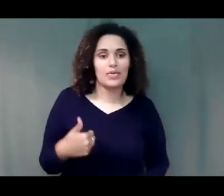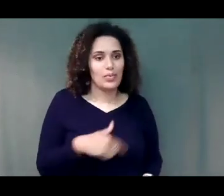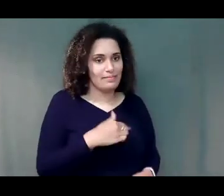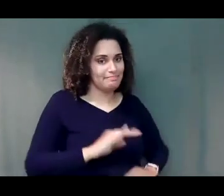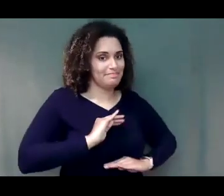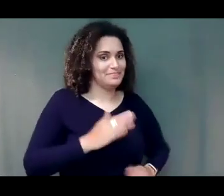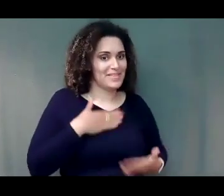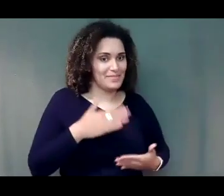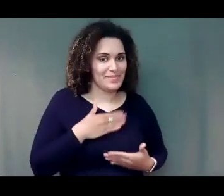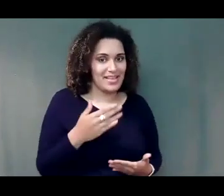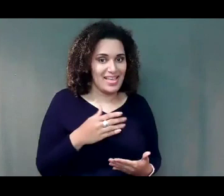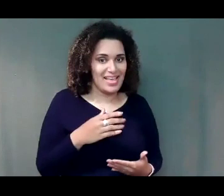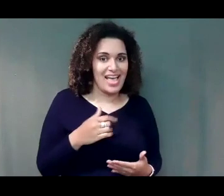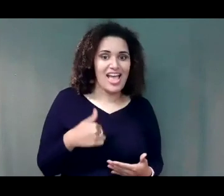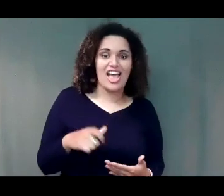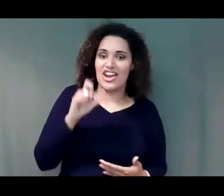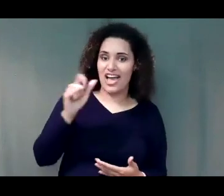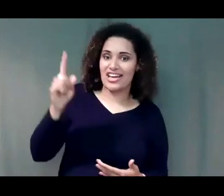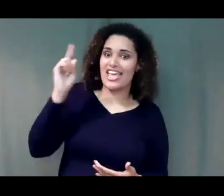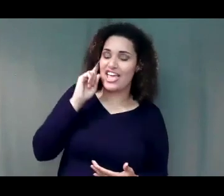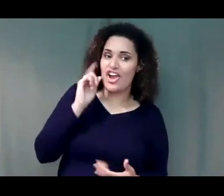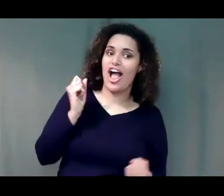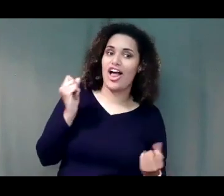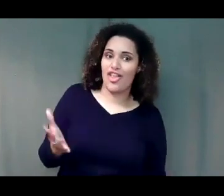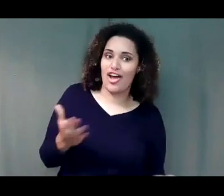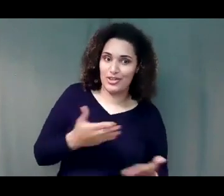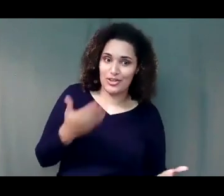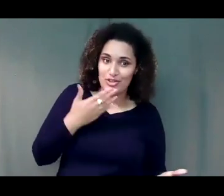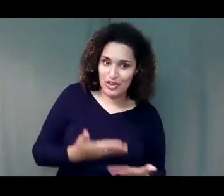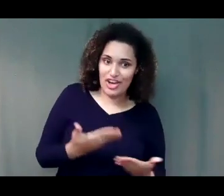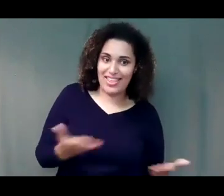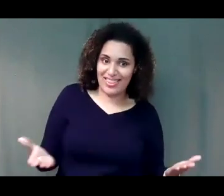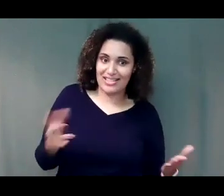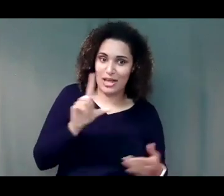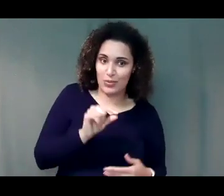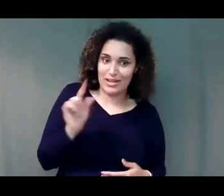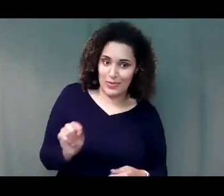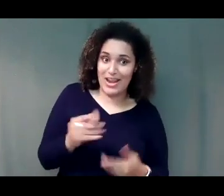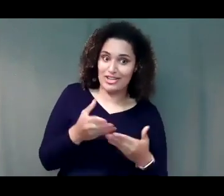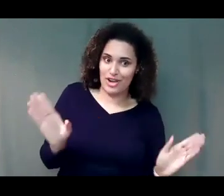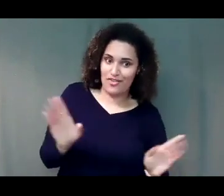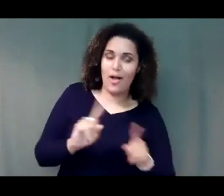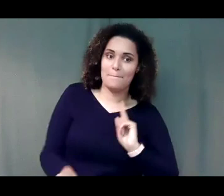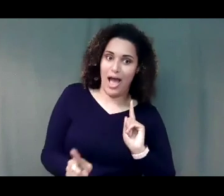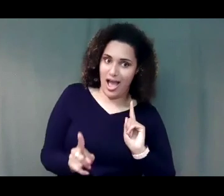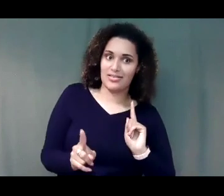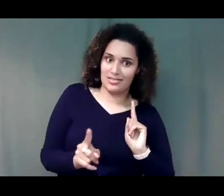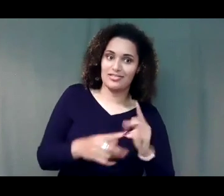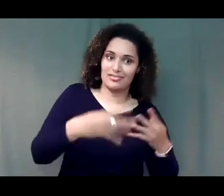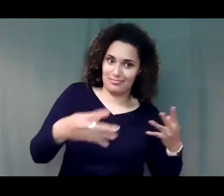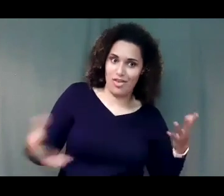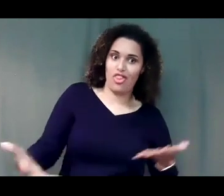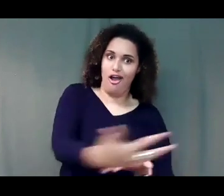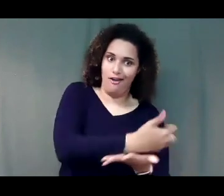Not Standouts. going to hear a lot of good things about 2020 in general, Yeah. but the harvest. It was a good year to farm at Black Ankle. In Yeah. fact,